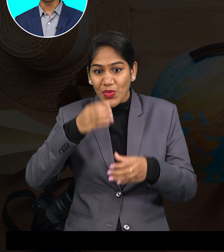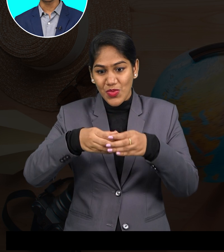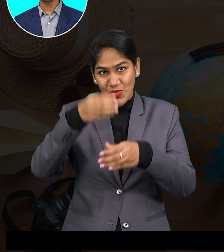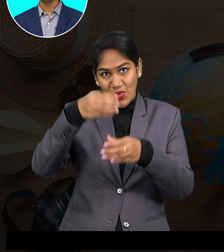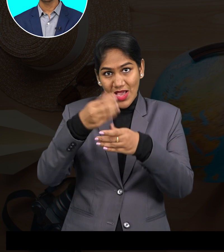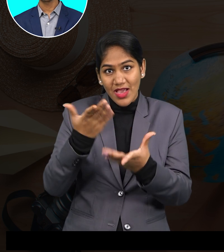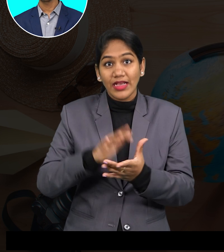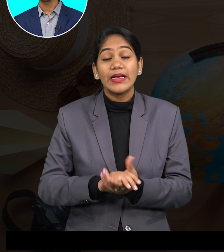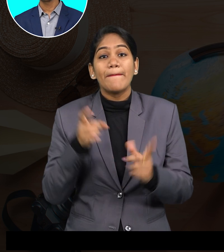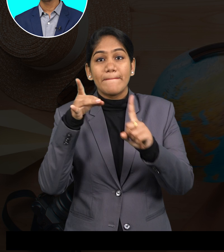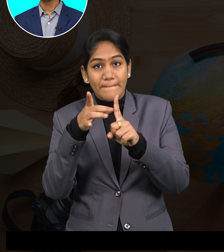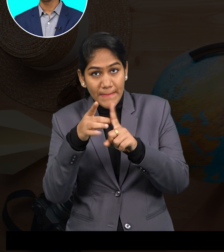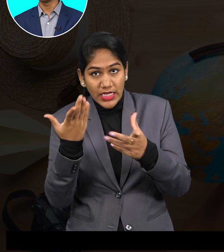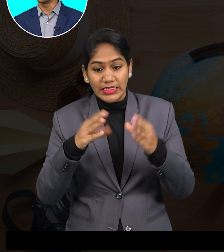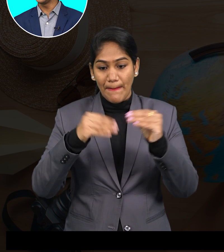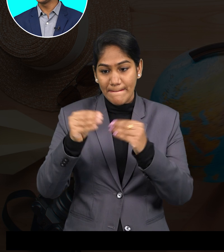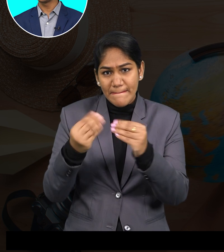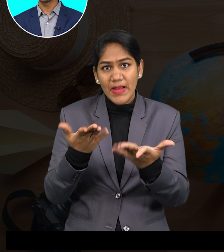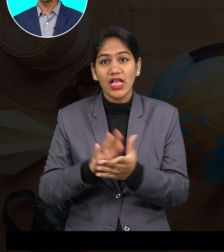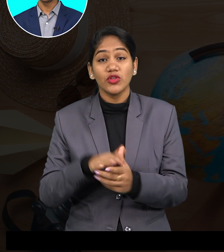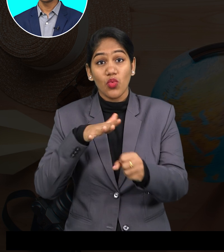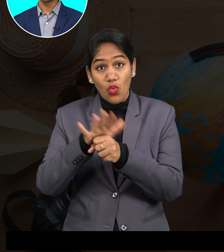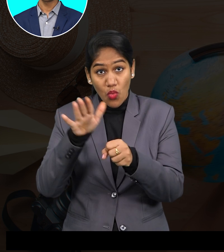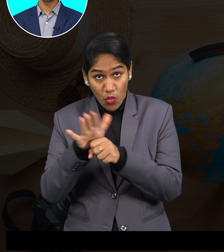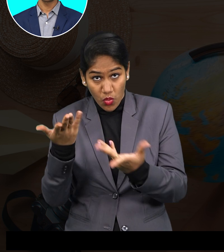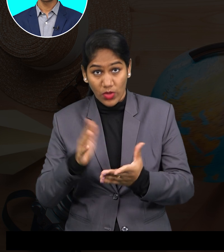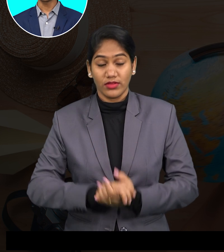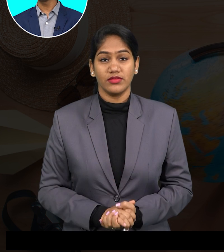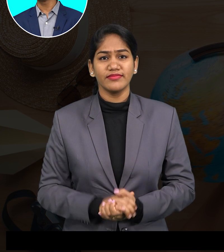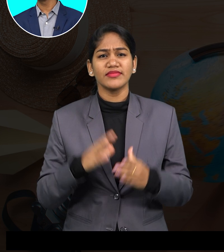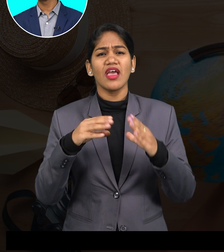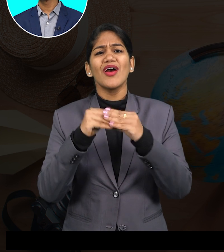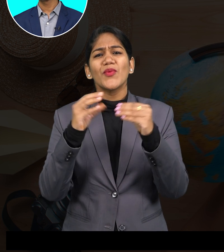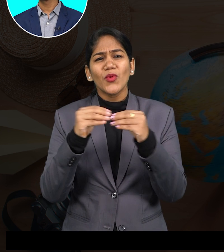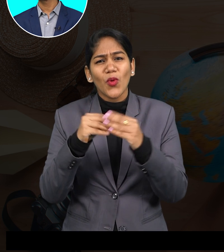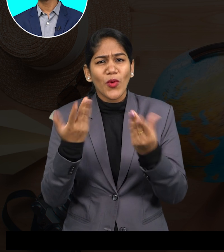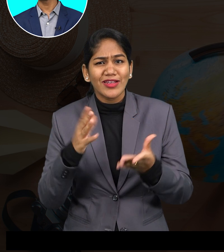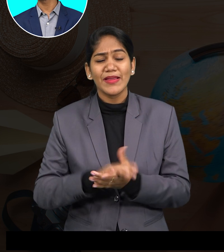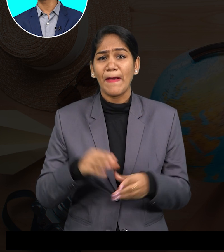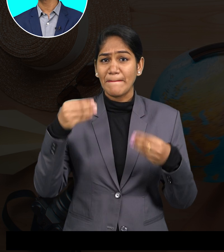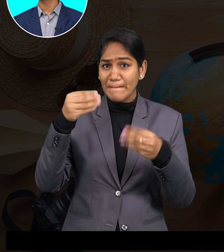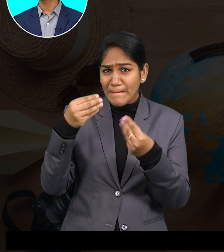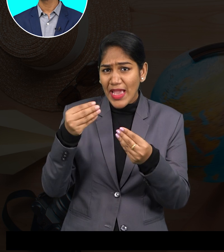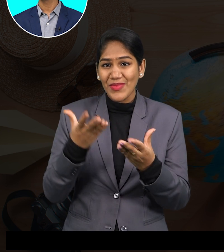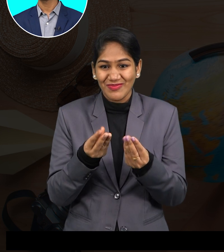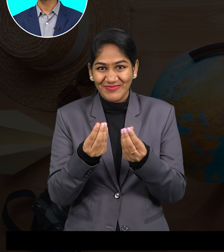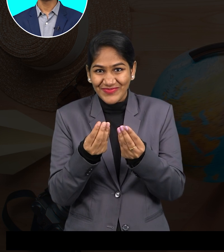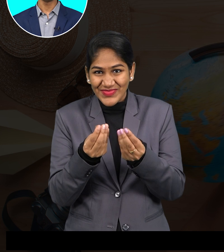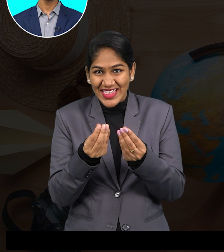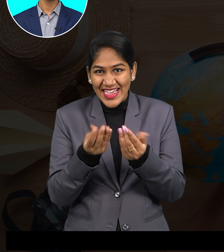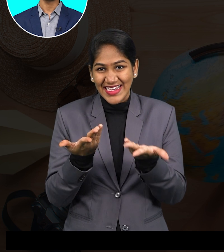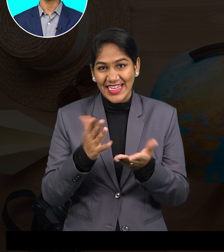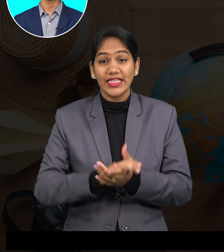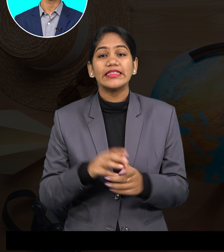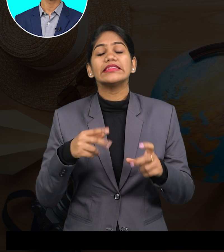plastics, wood, cotton, paper,